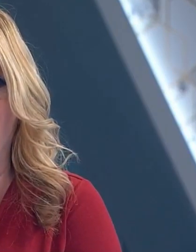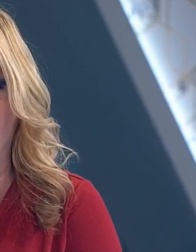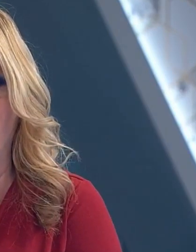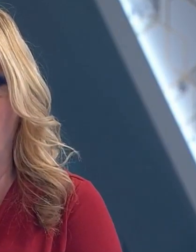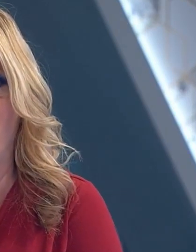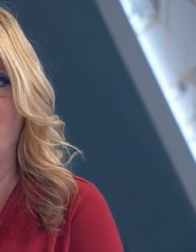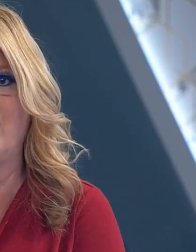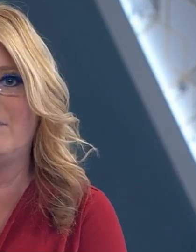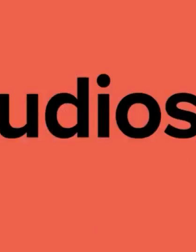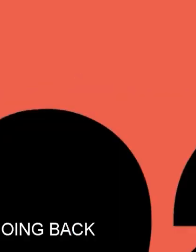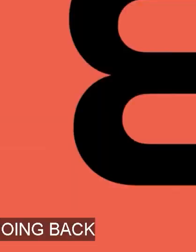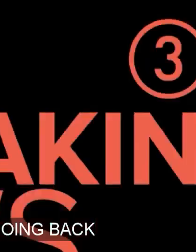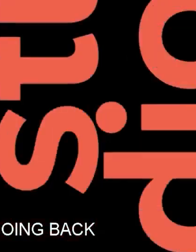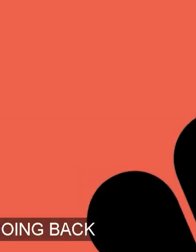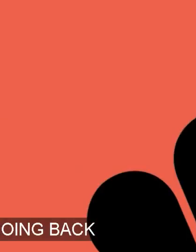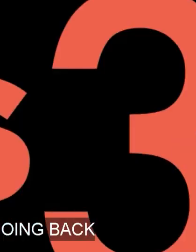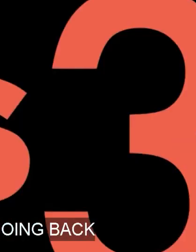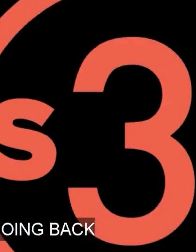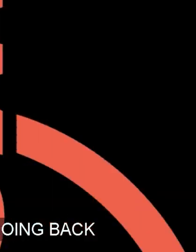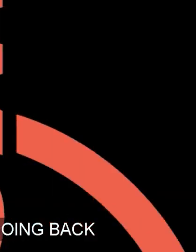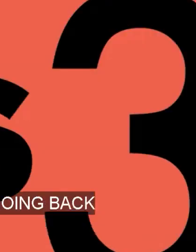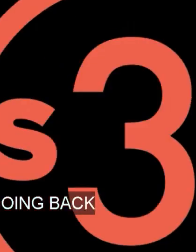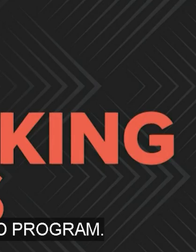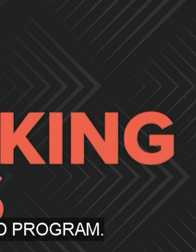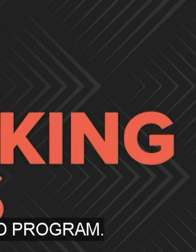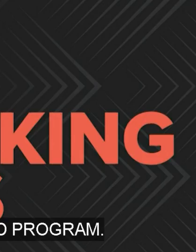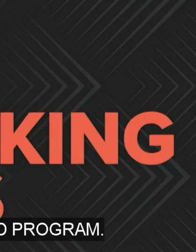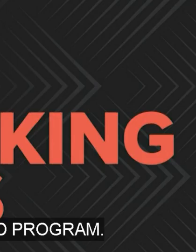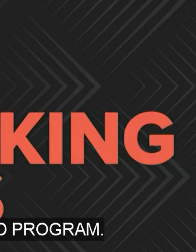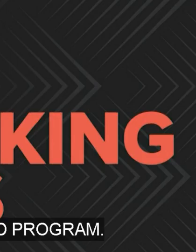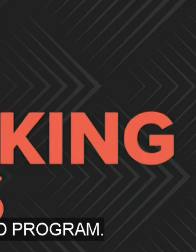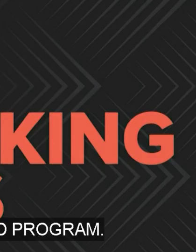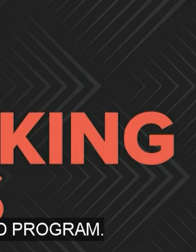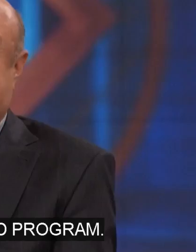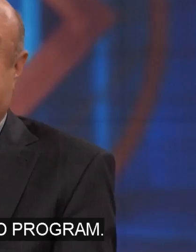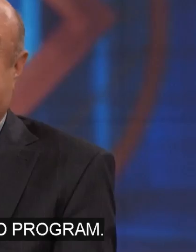see you back here at 5. We now